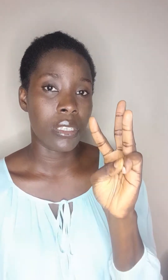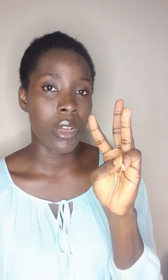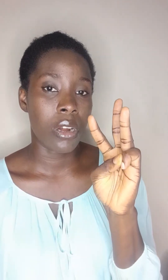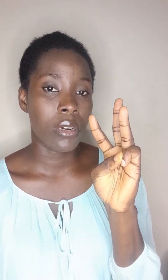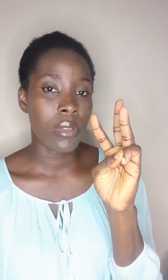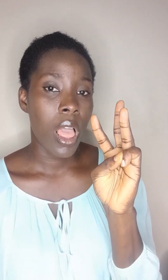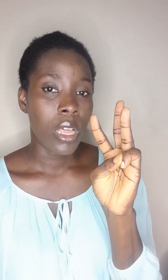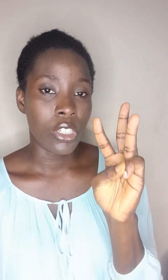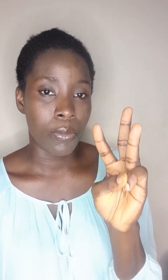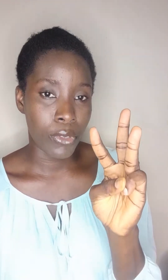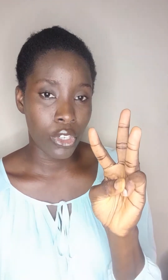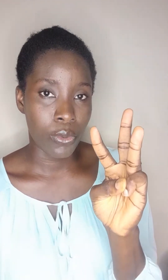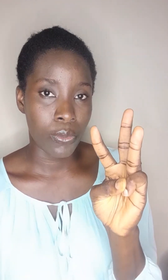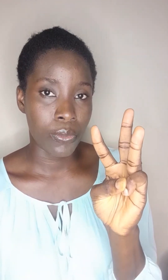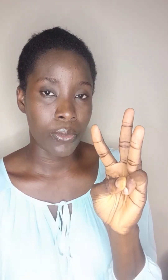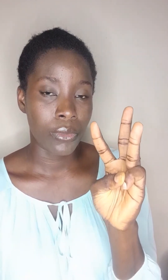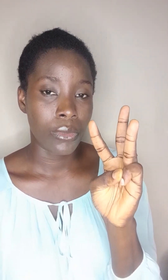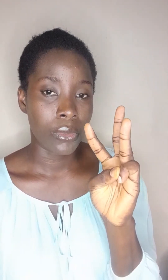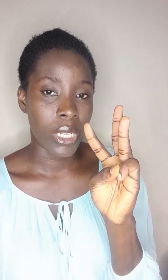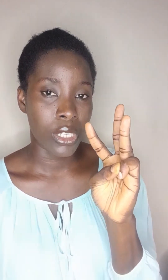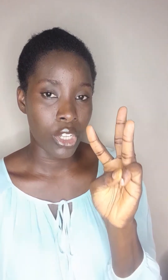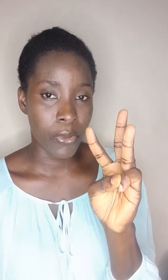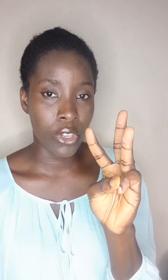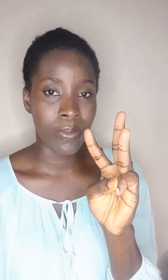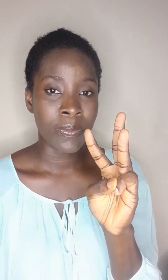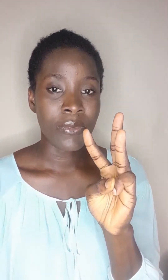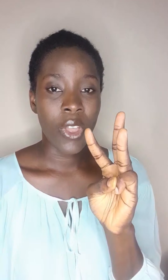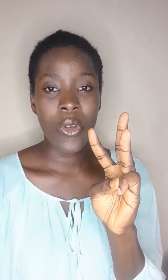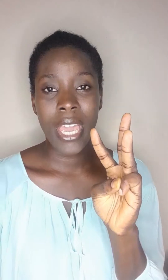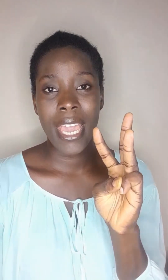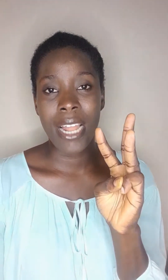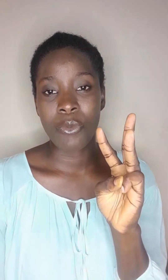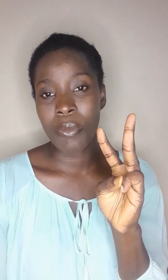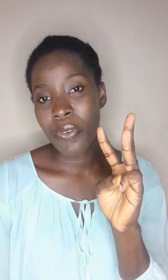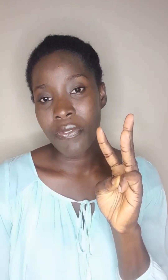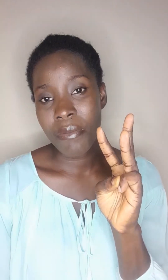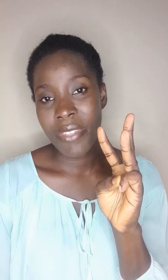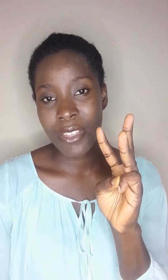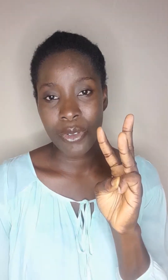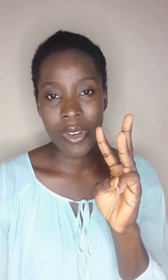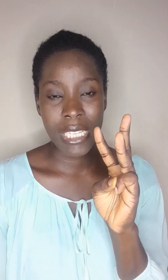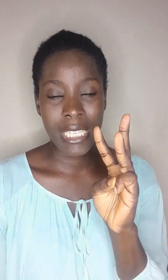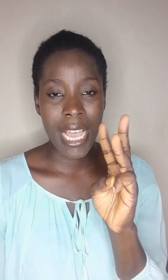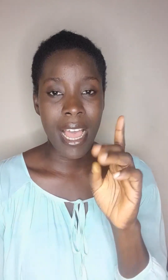letter W, letter W. Okay, and we move from there to letter